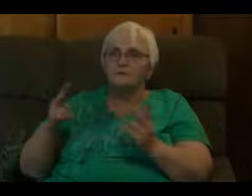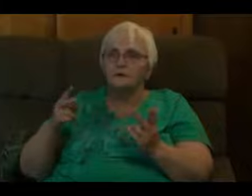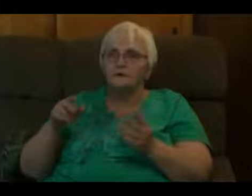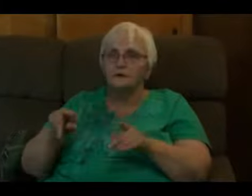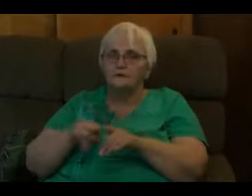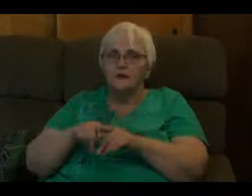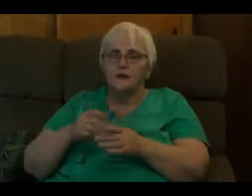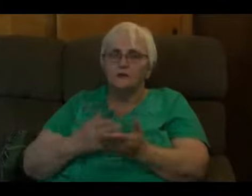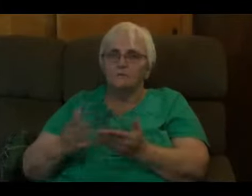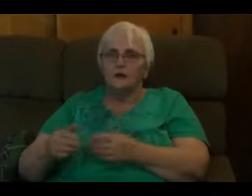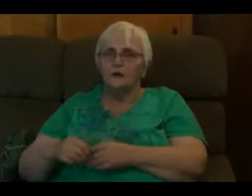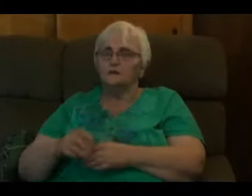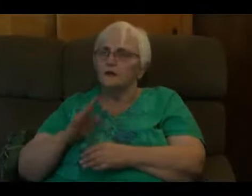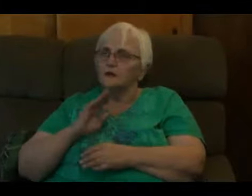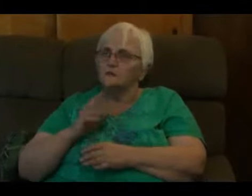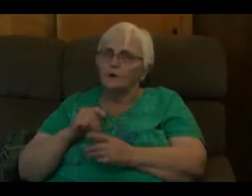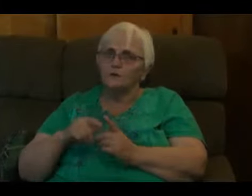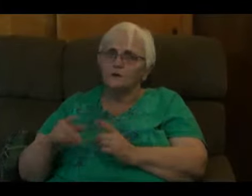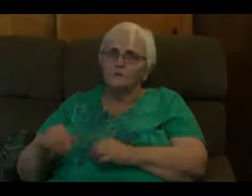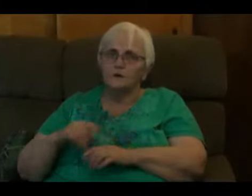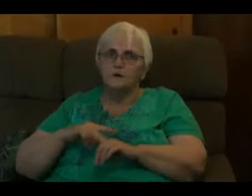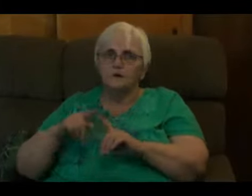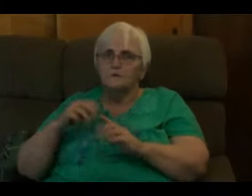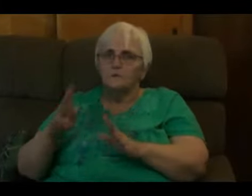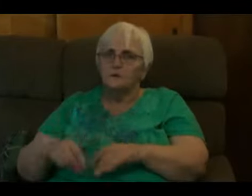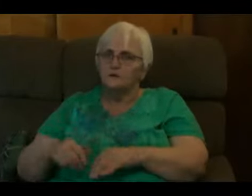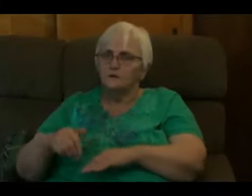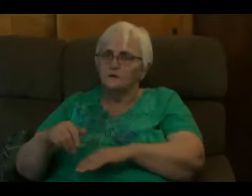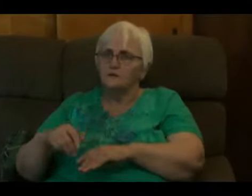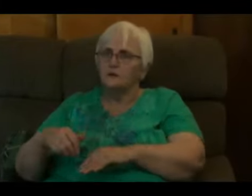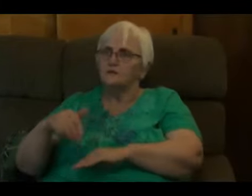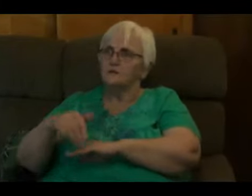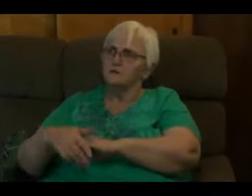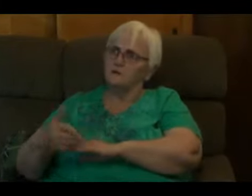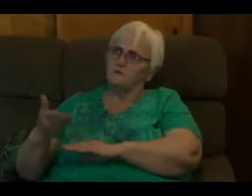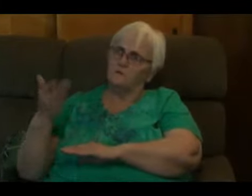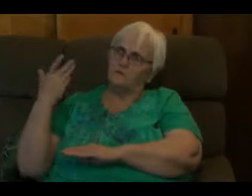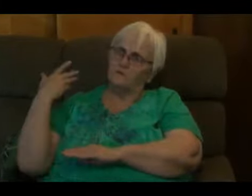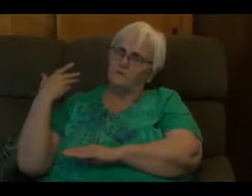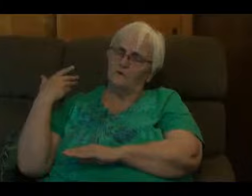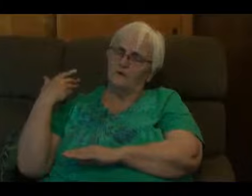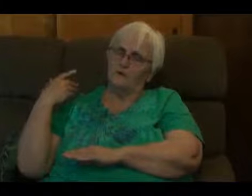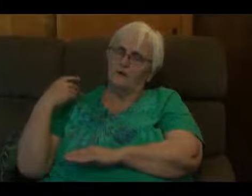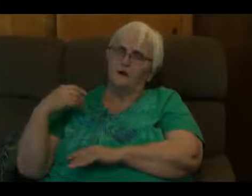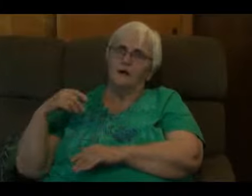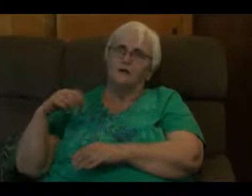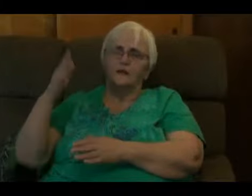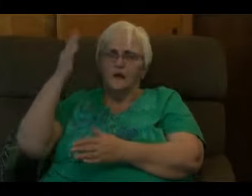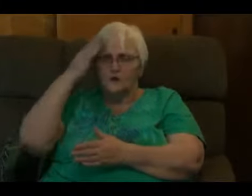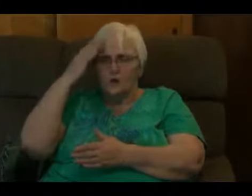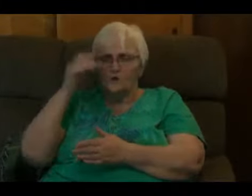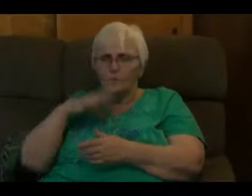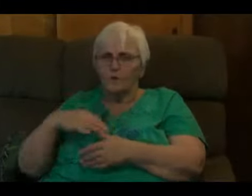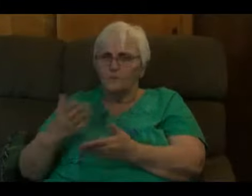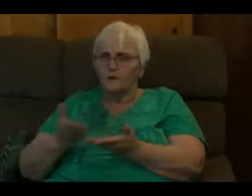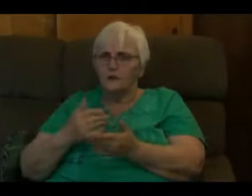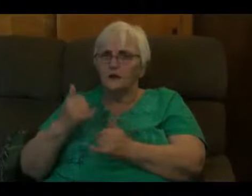that they spoke to someone else the night before. Hallelujah. That woman here last night, some of you met